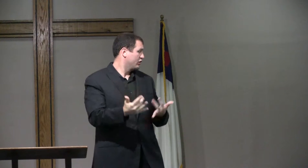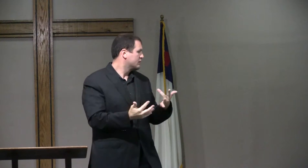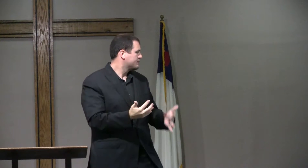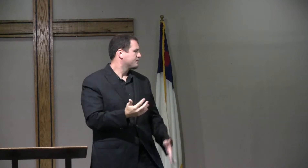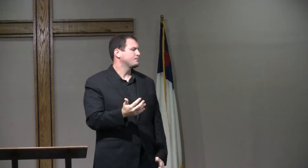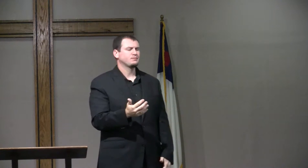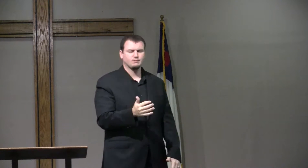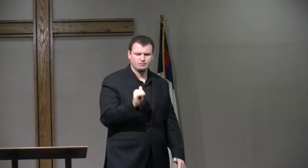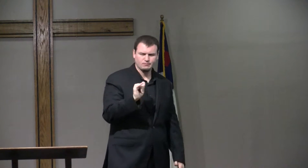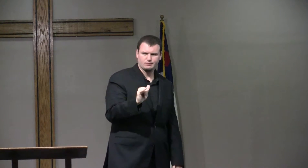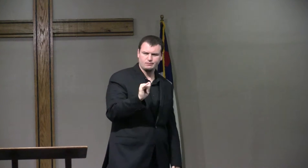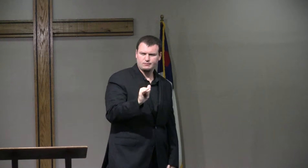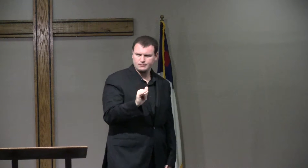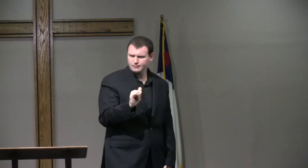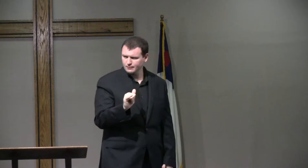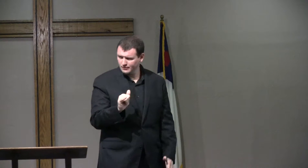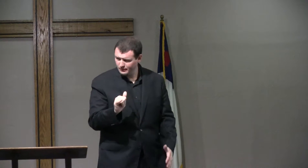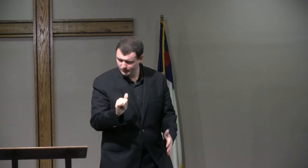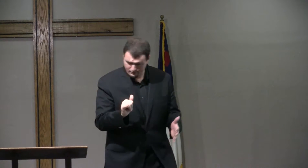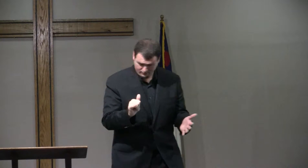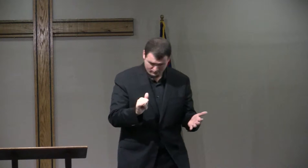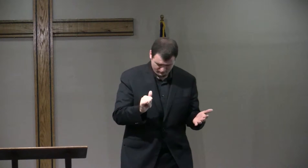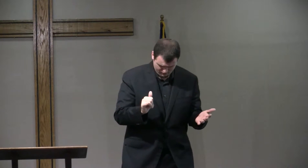meaning you could be in danger of hellfire.